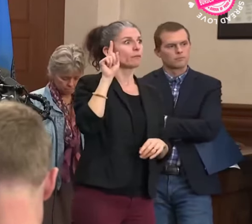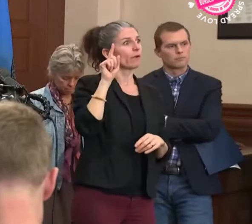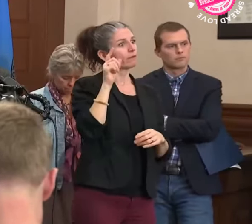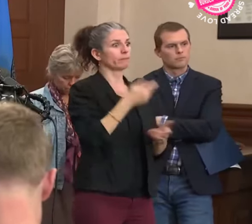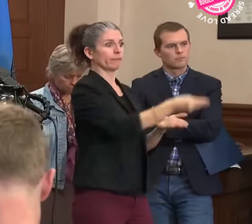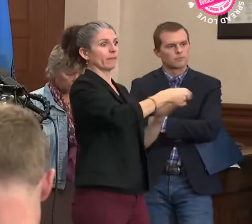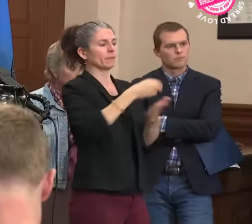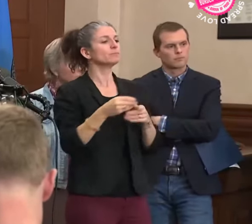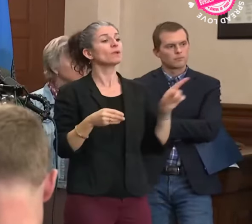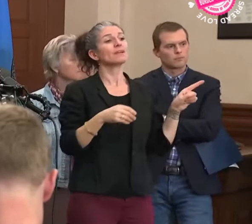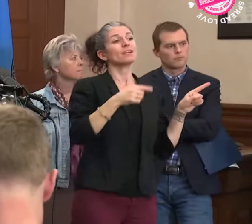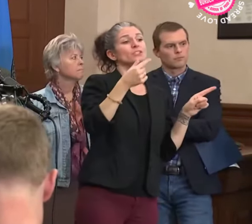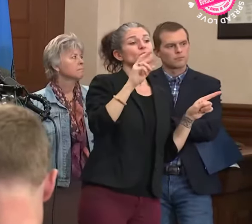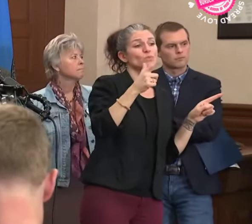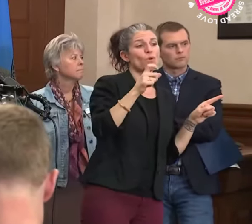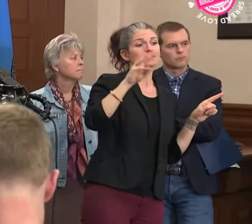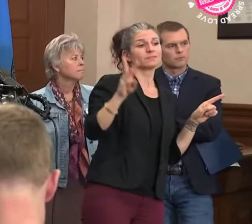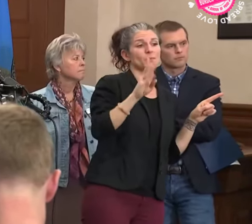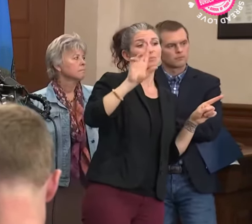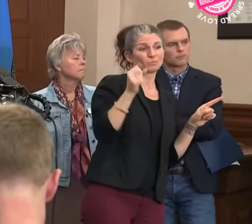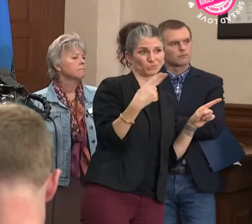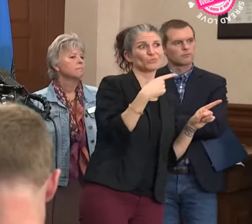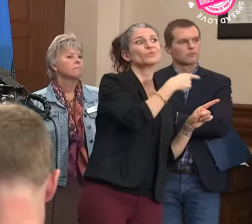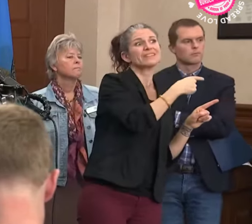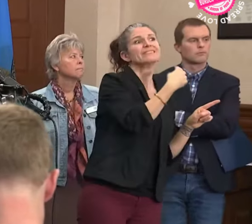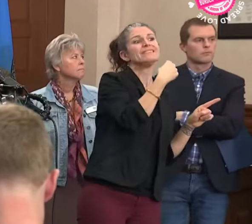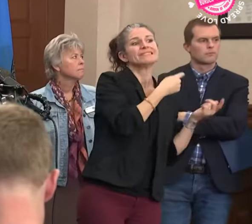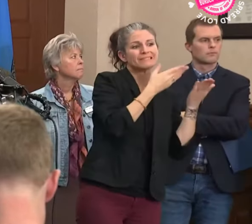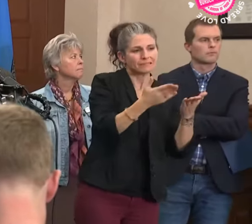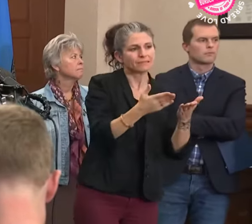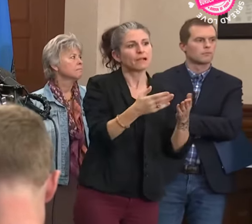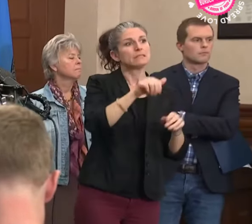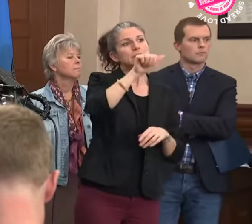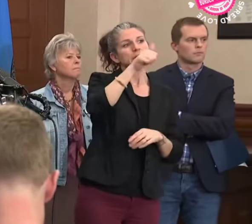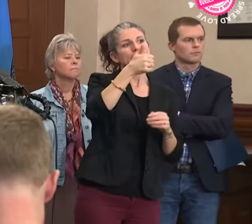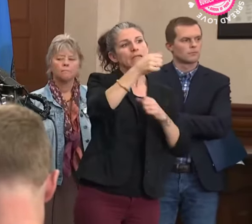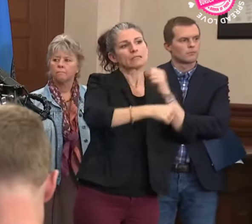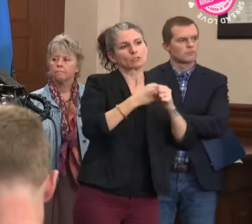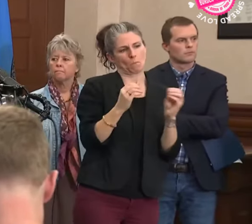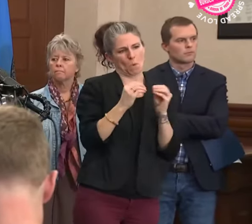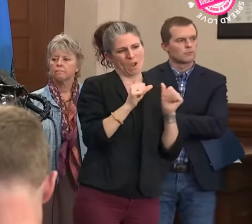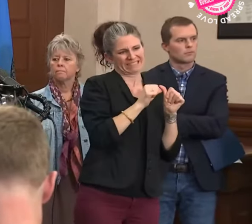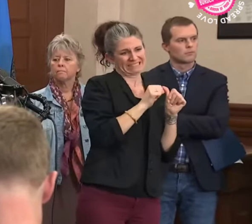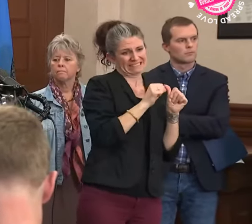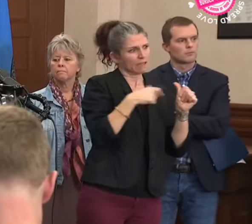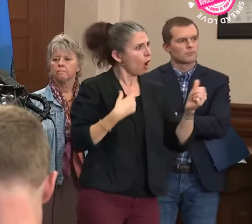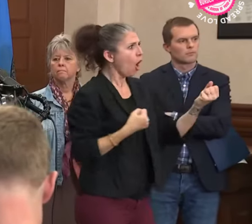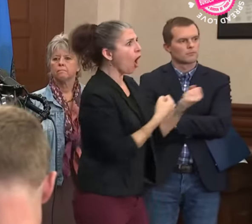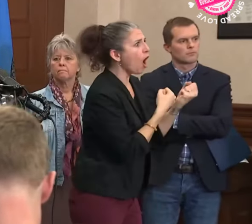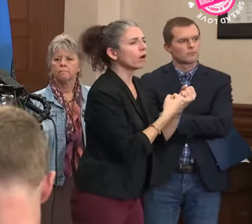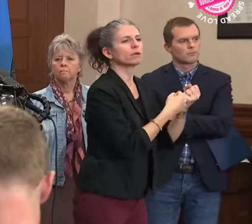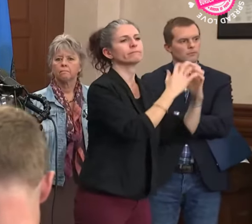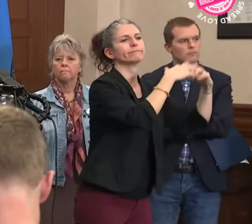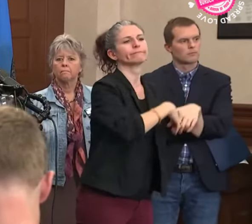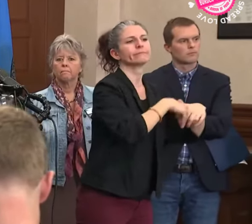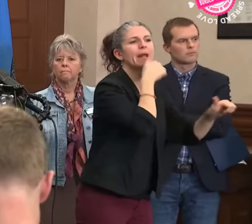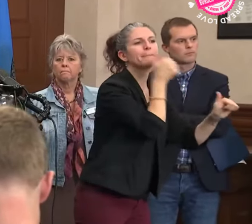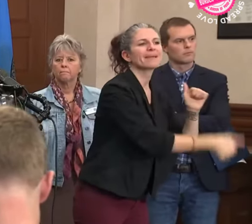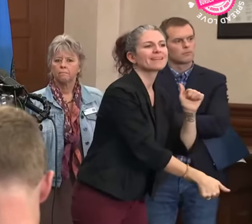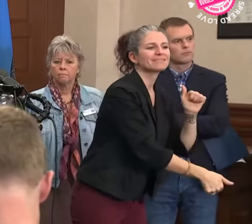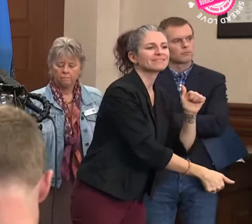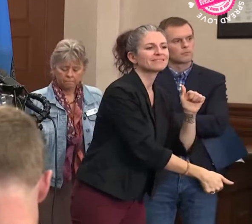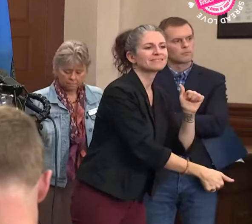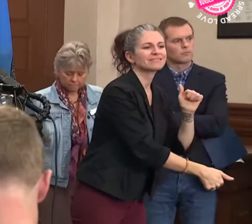more years, I supported that effort, which did not succeed. Later, years later, there was